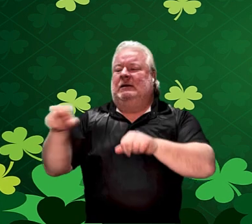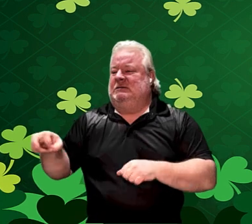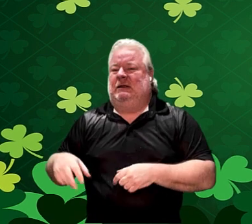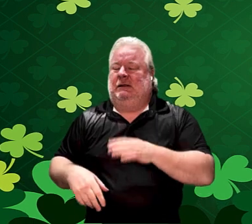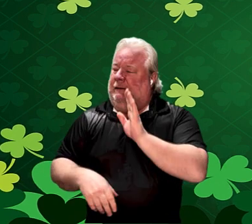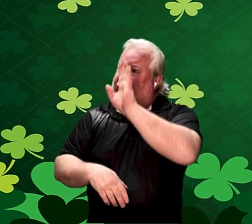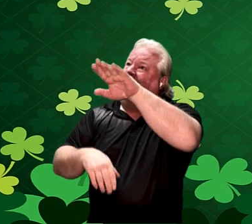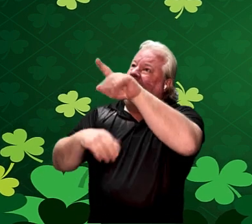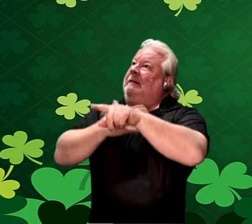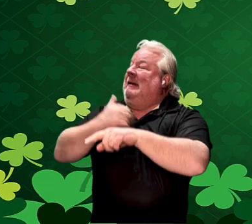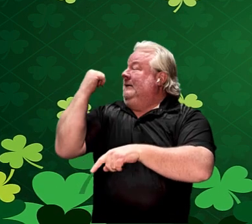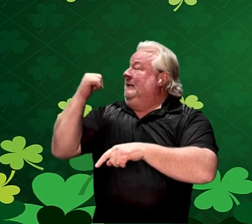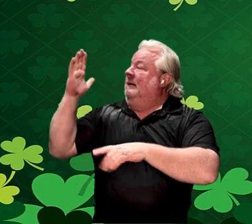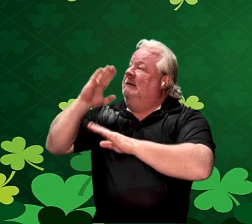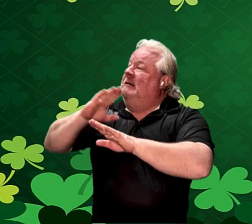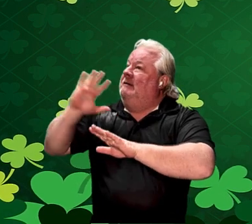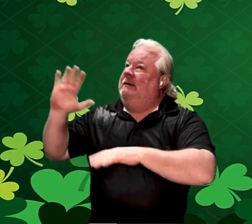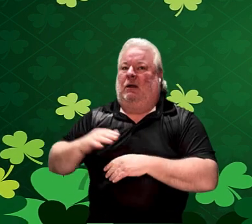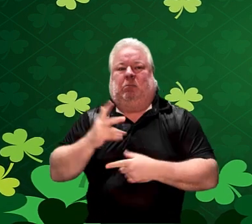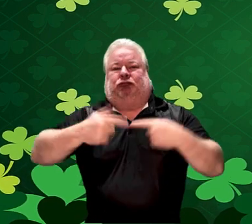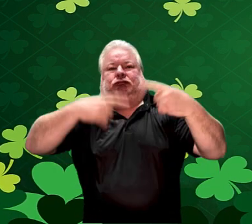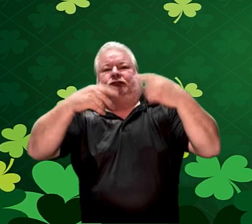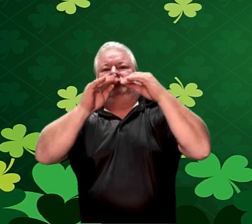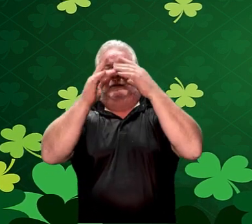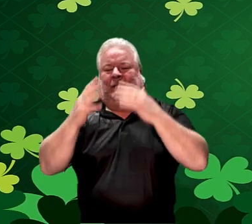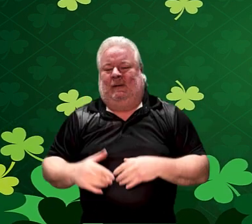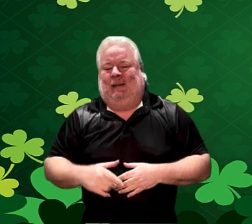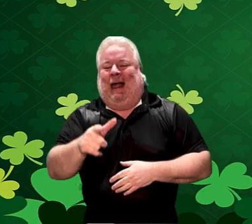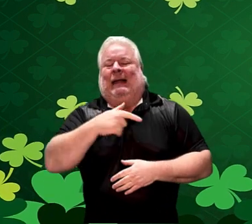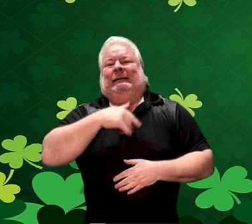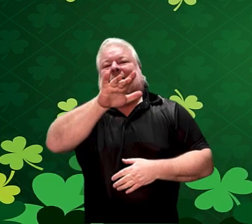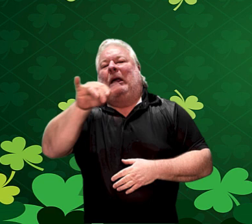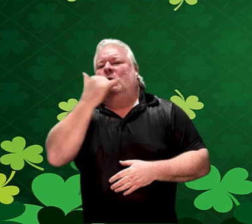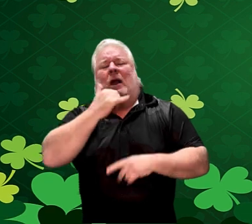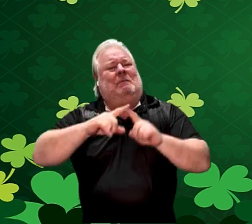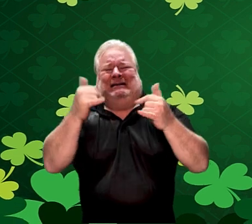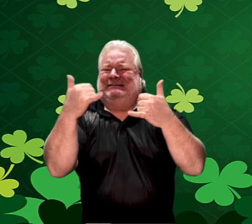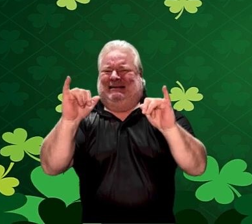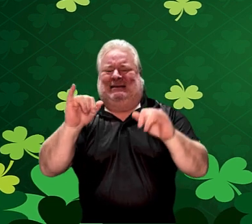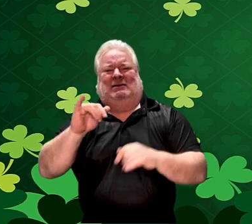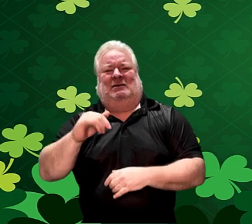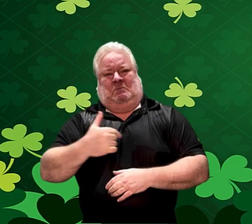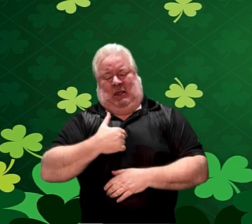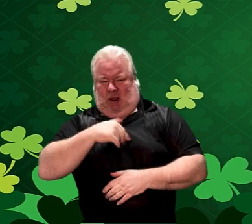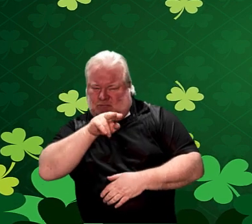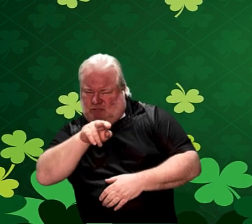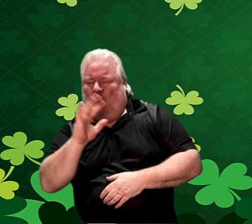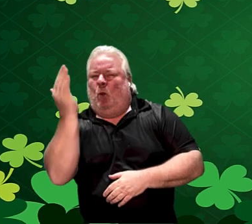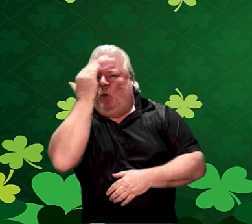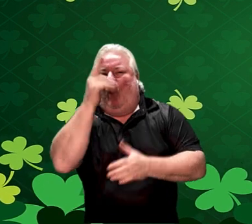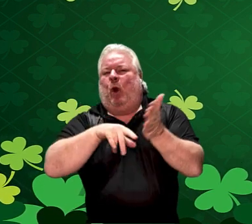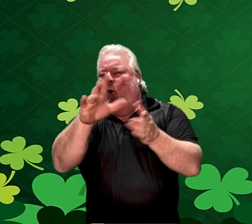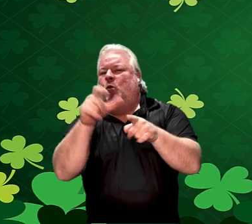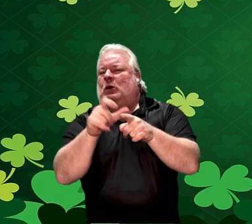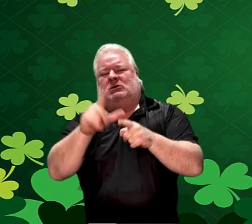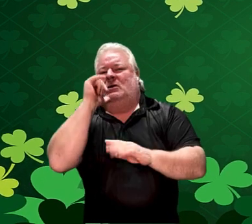way over here. Now you can see Dr. Salah spelled it wrong. And that's okay. I will still be able to know what it